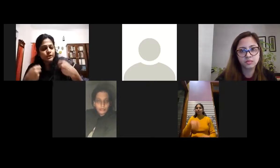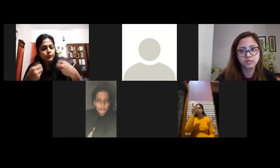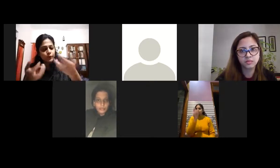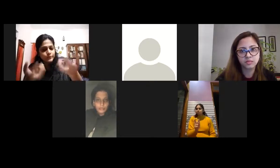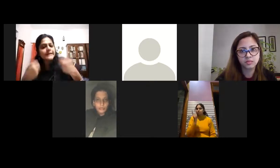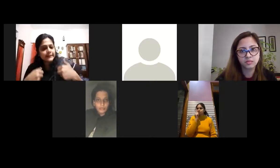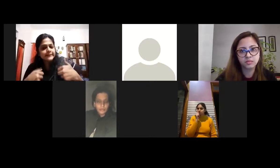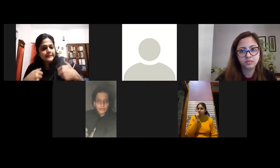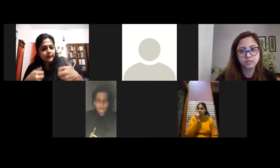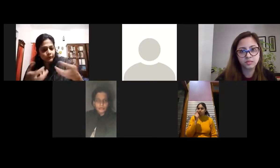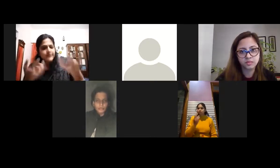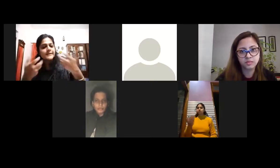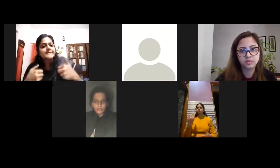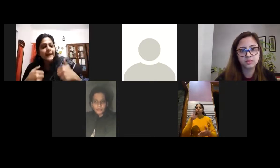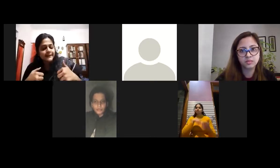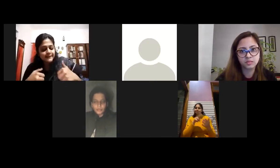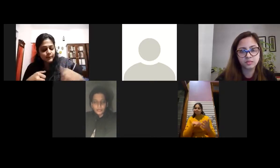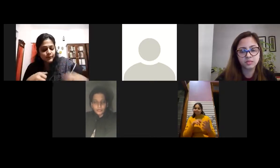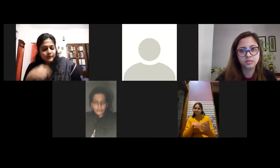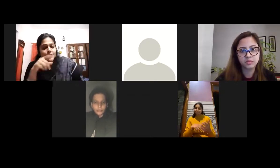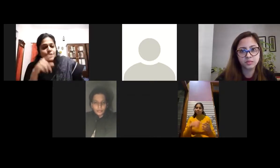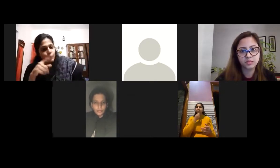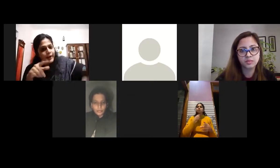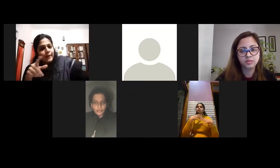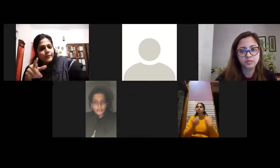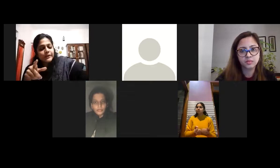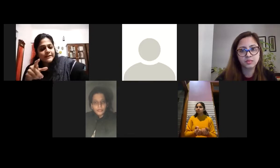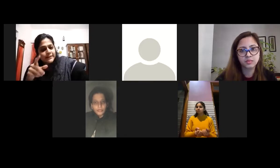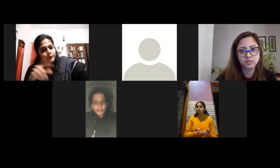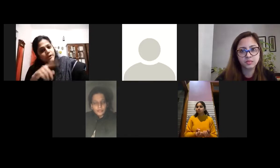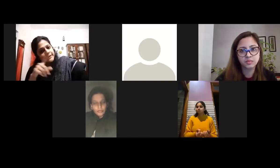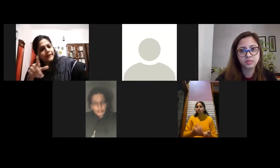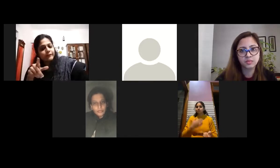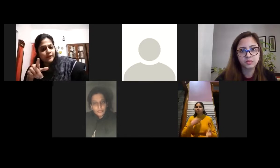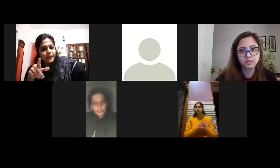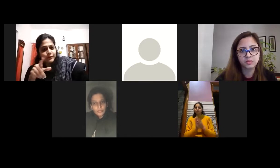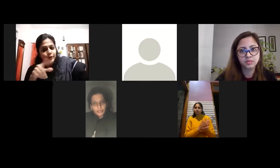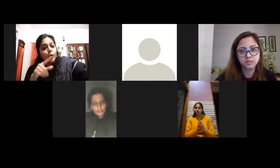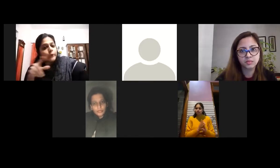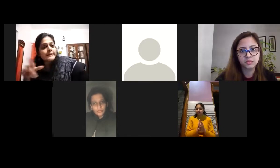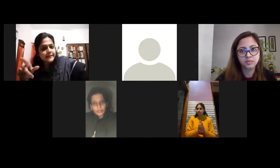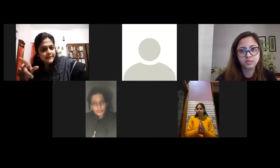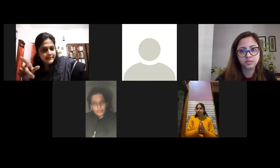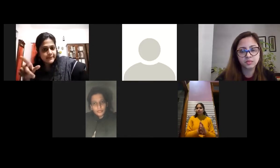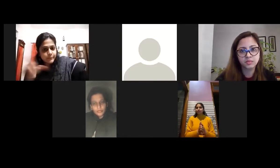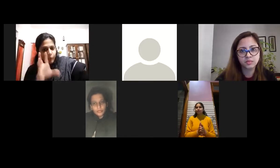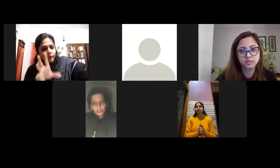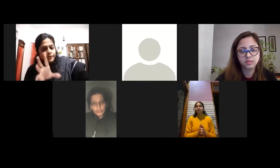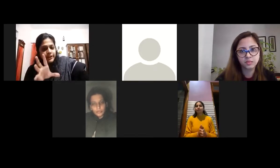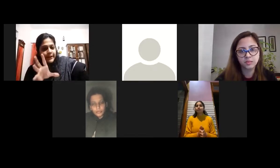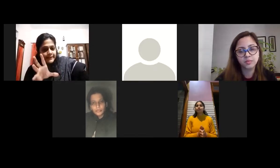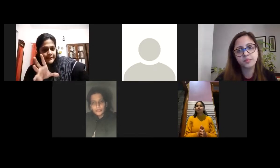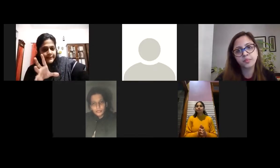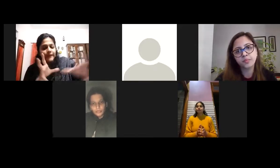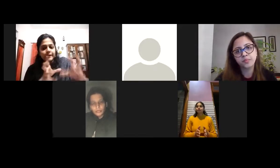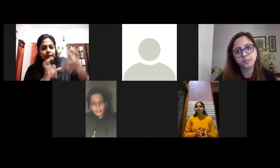you just want to take in a reading of desire is explosive. So what I am interested in, of course, again, with regard to the ocular centricism of Jane